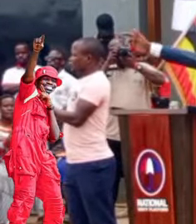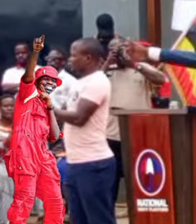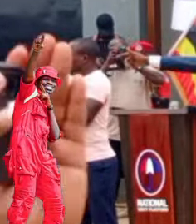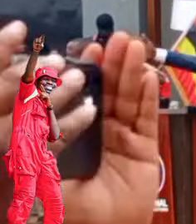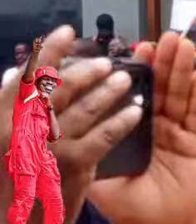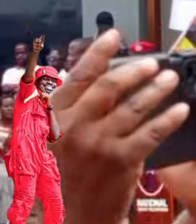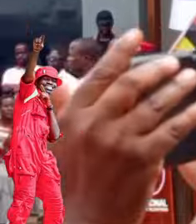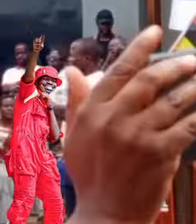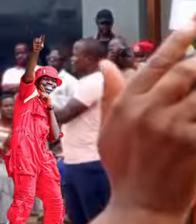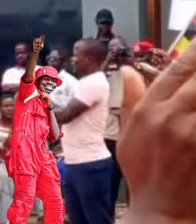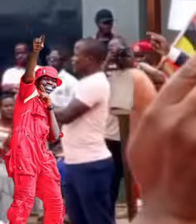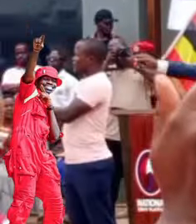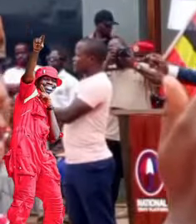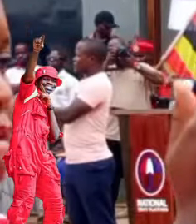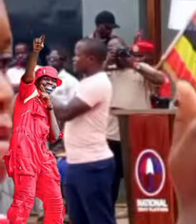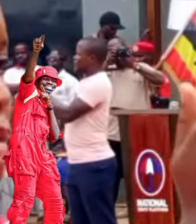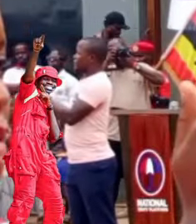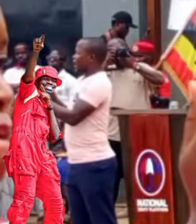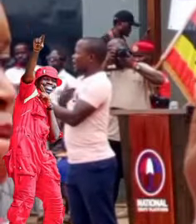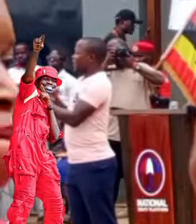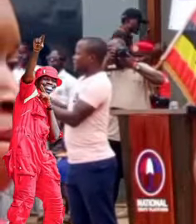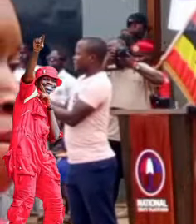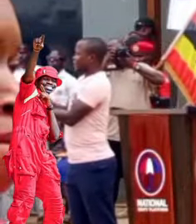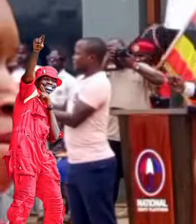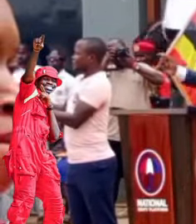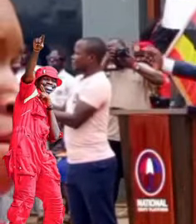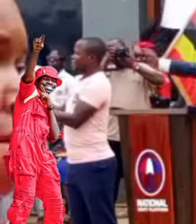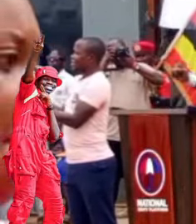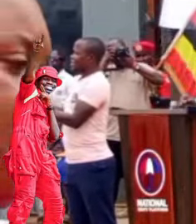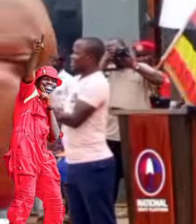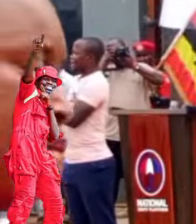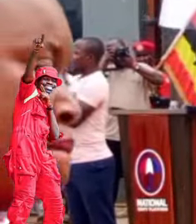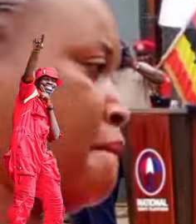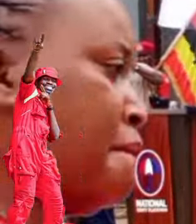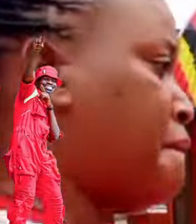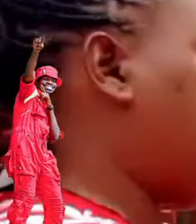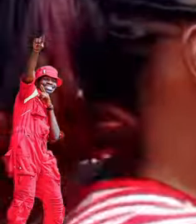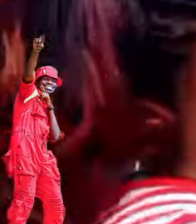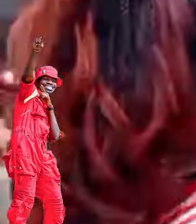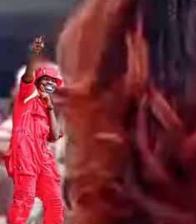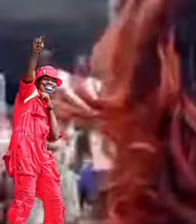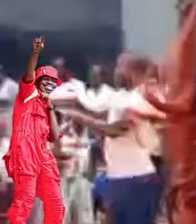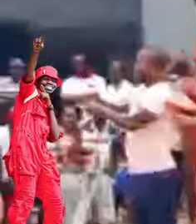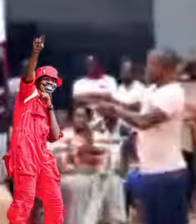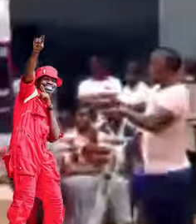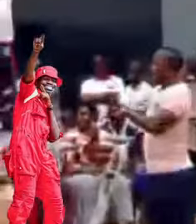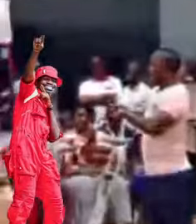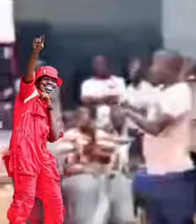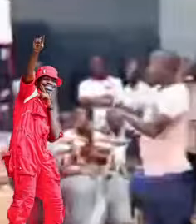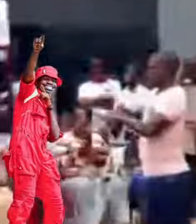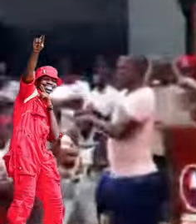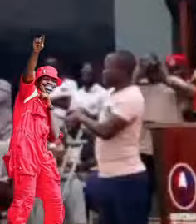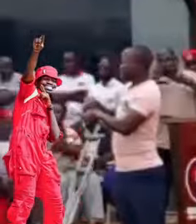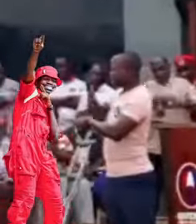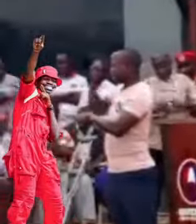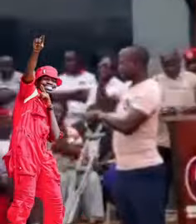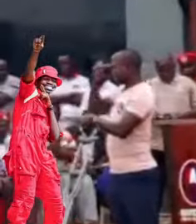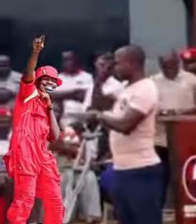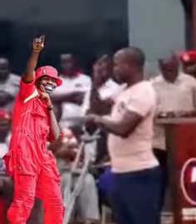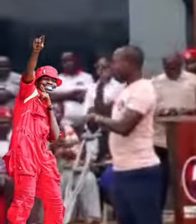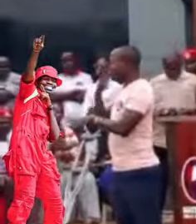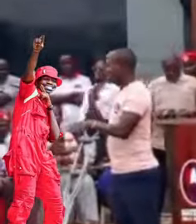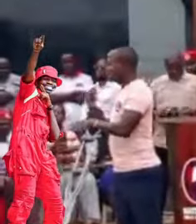differently. He had a classmate who was blind. He had a classmate who was